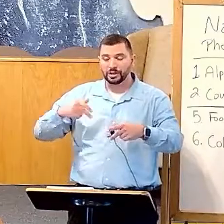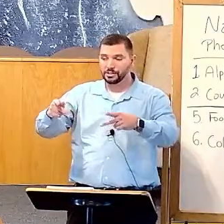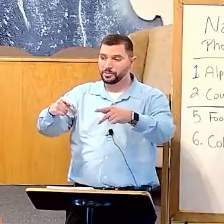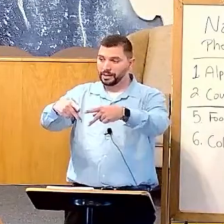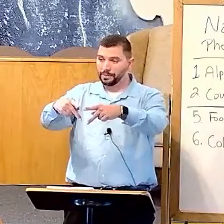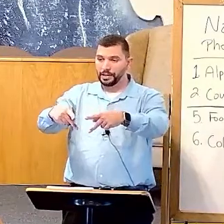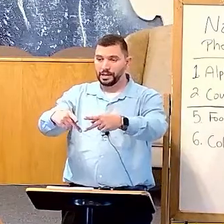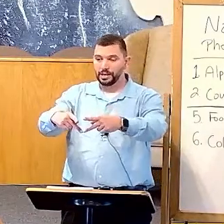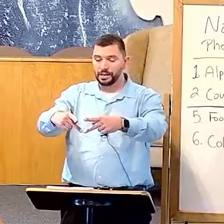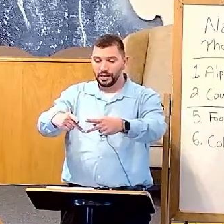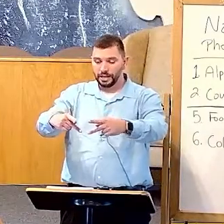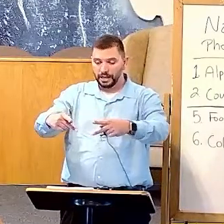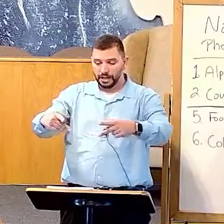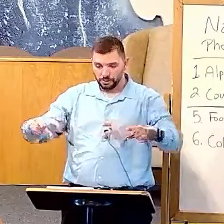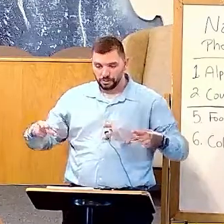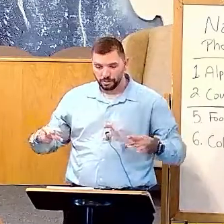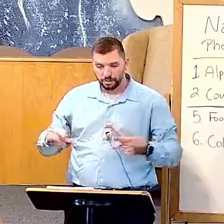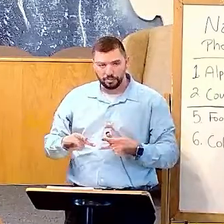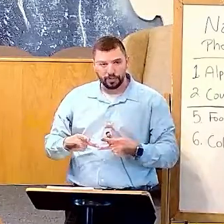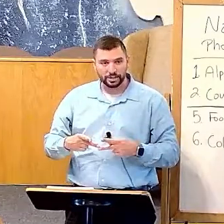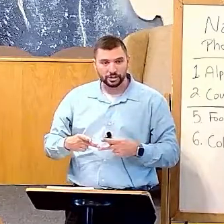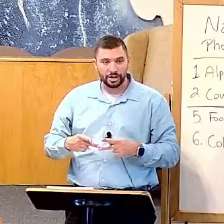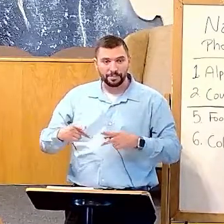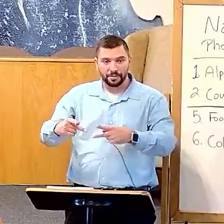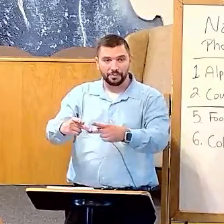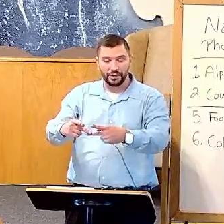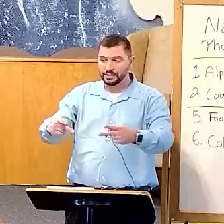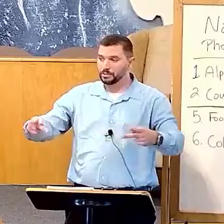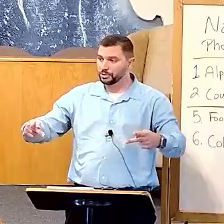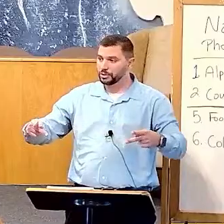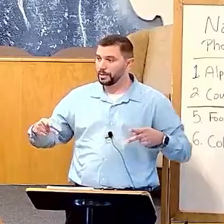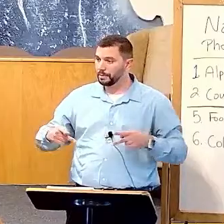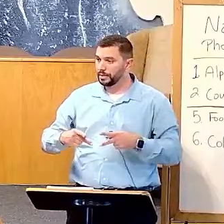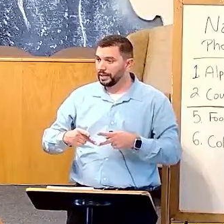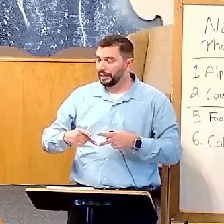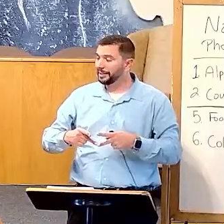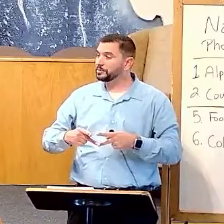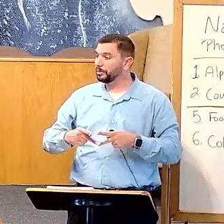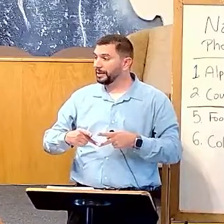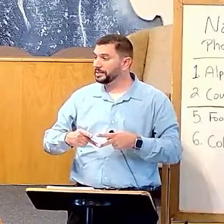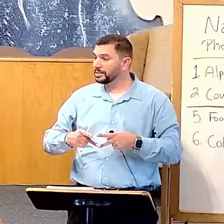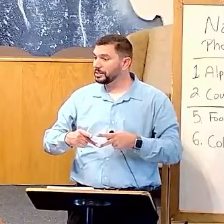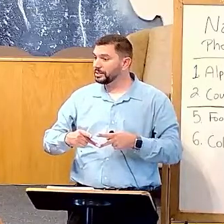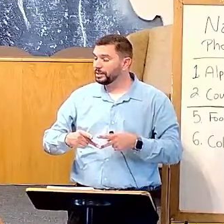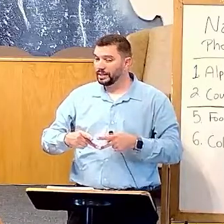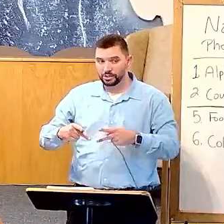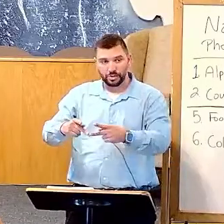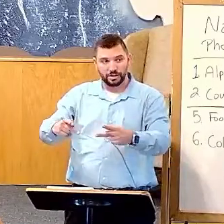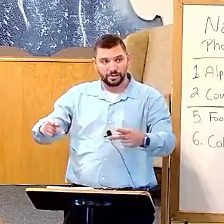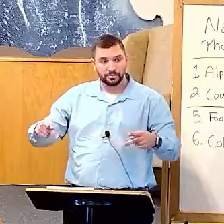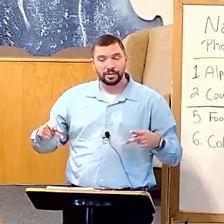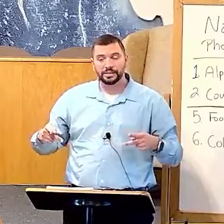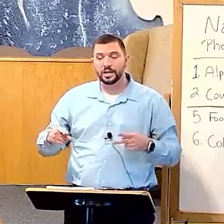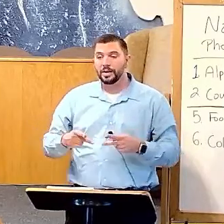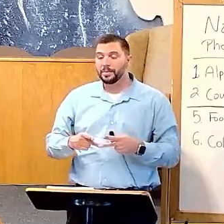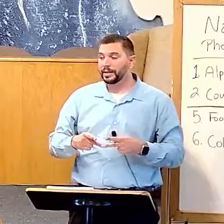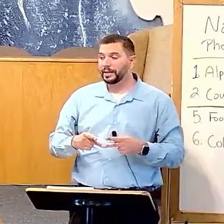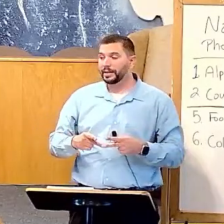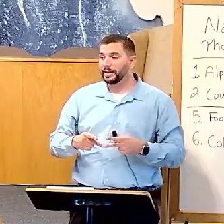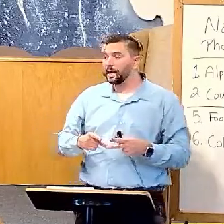make a P and you make a shape, the rectangle shape. And that's plate as well. That's plate. But again, context